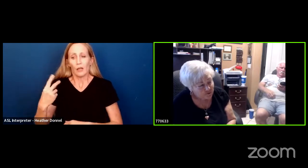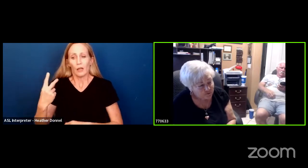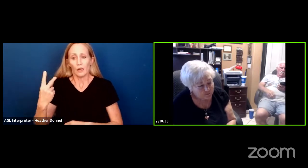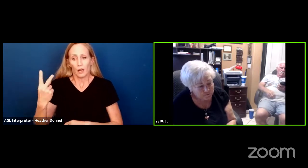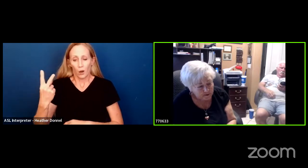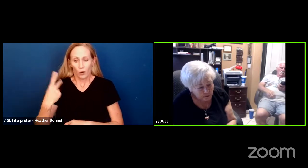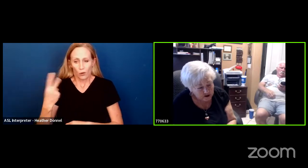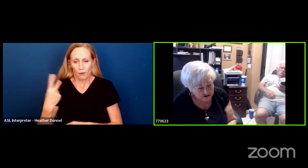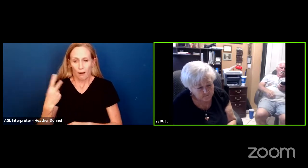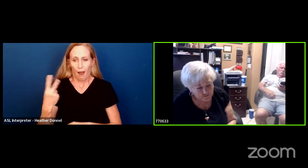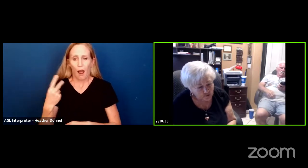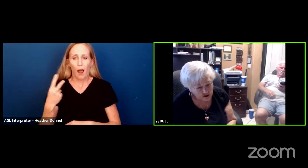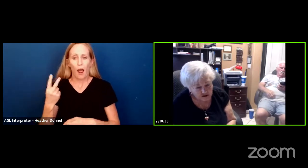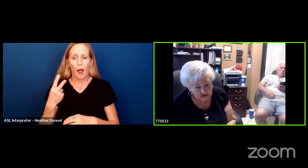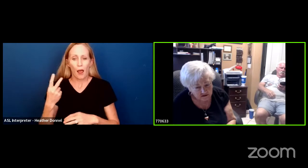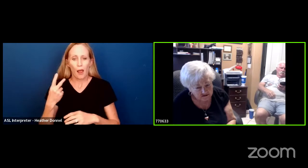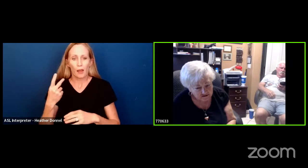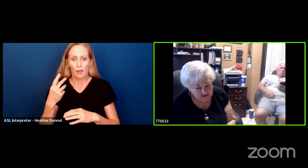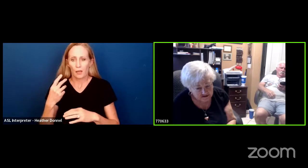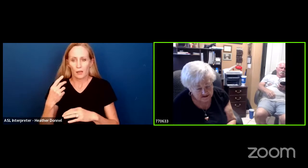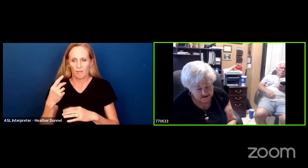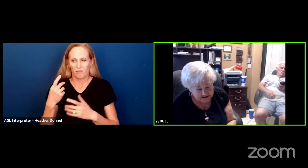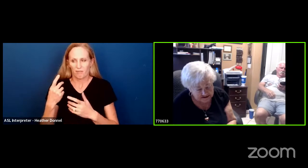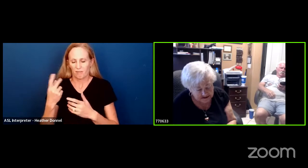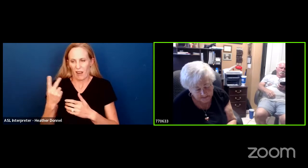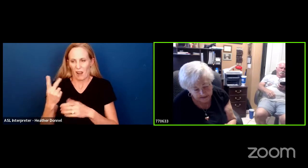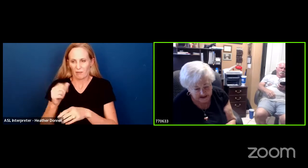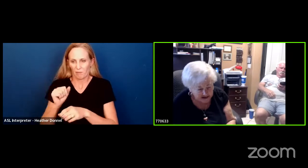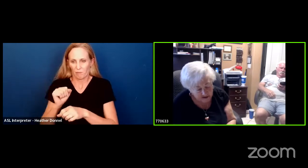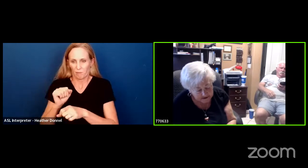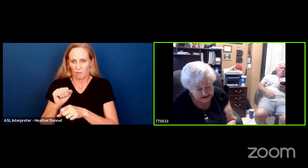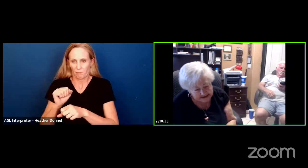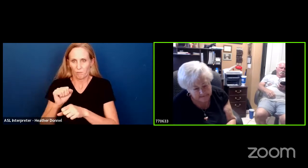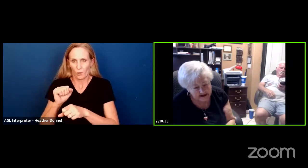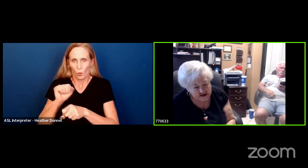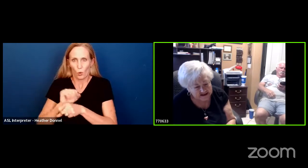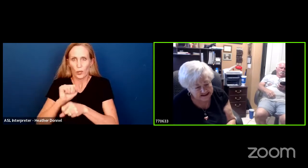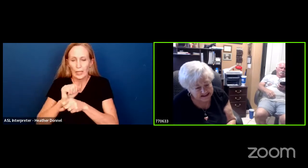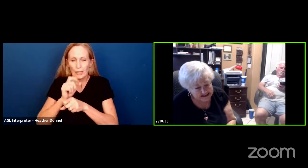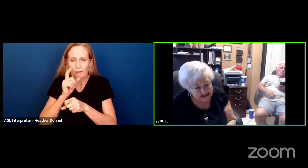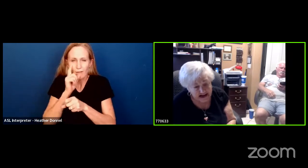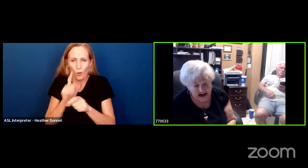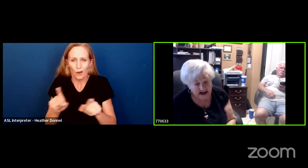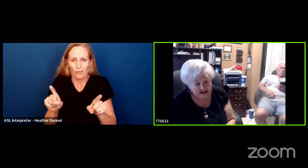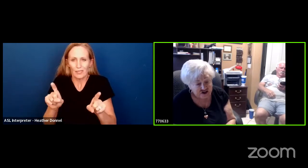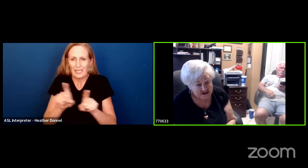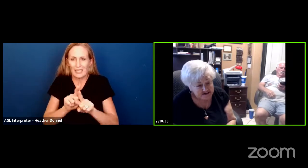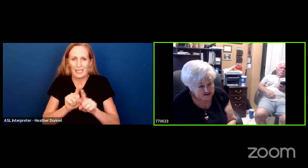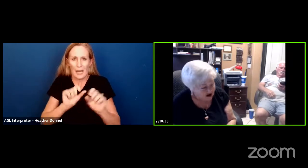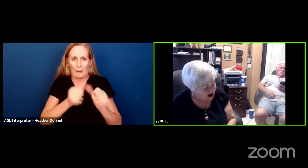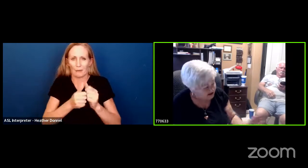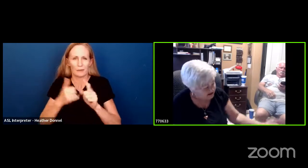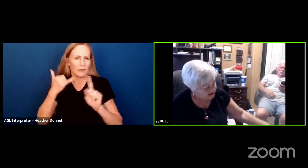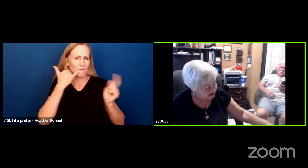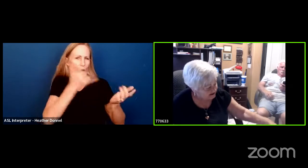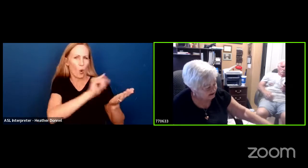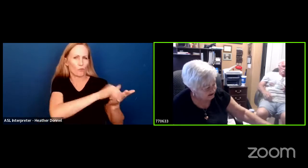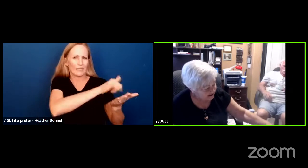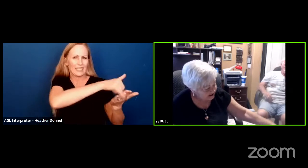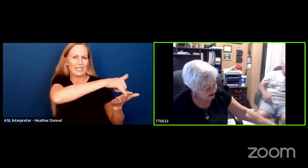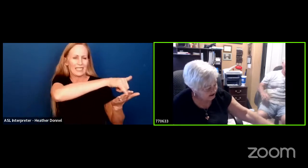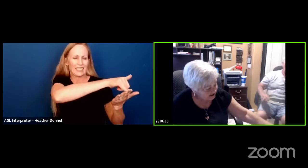have been working for separate, the same agencies, and she